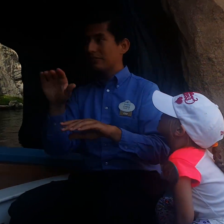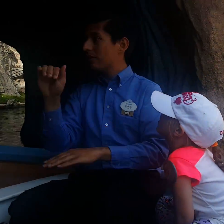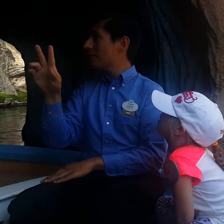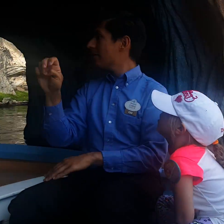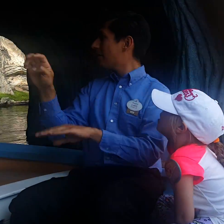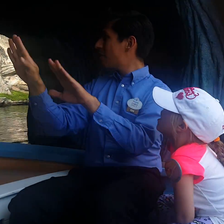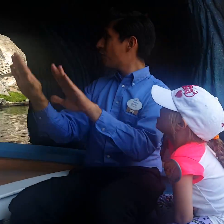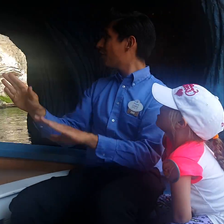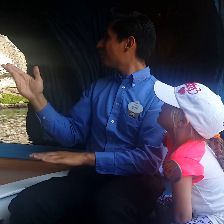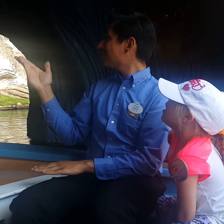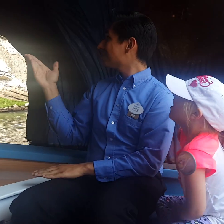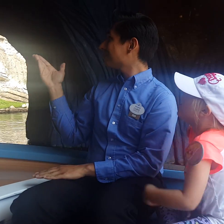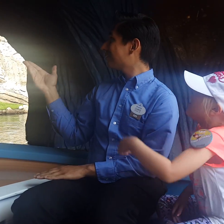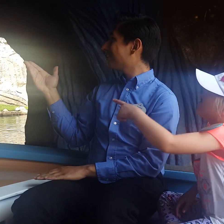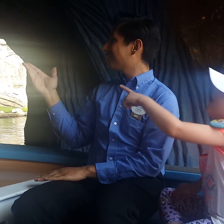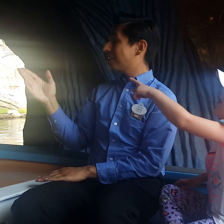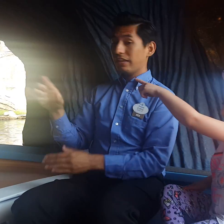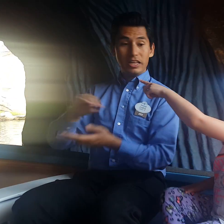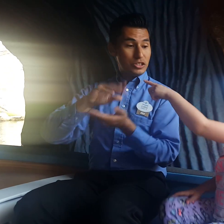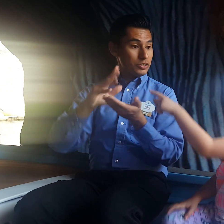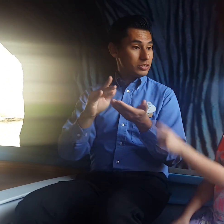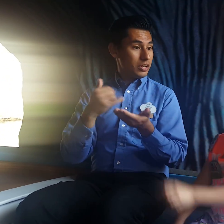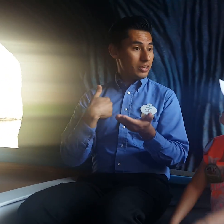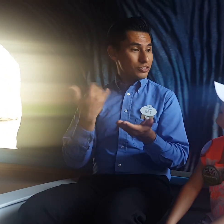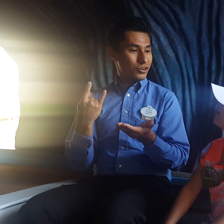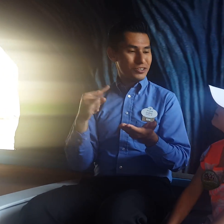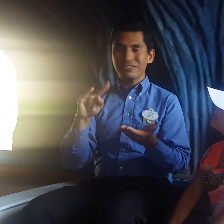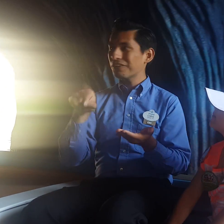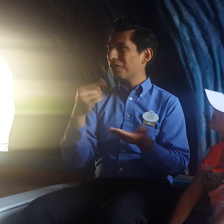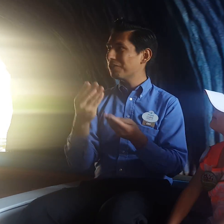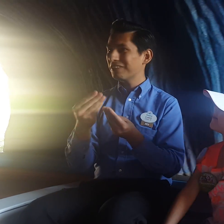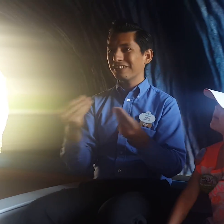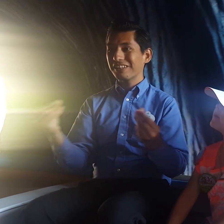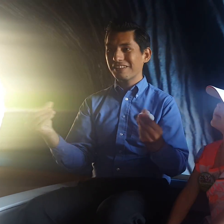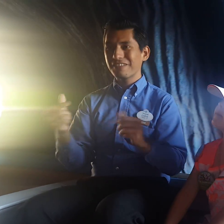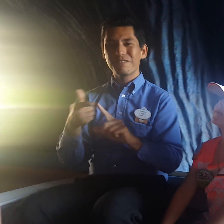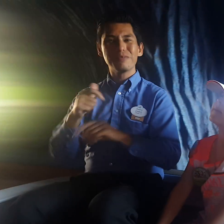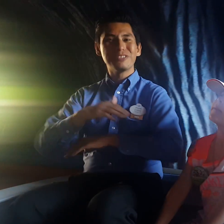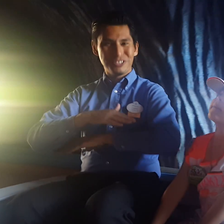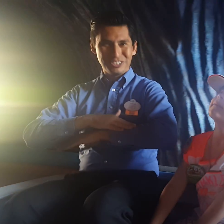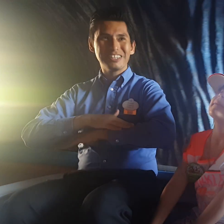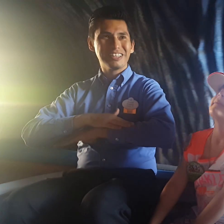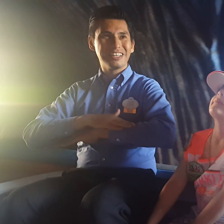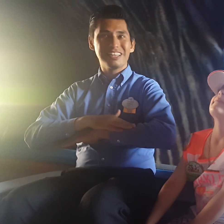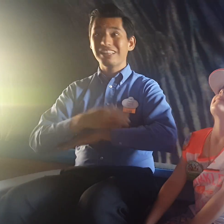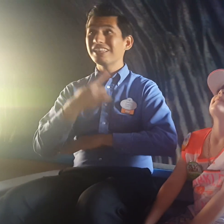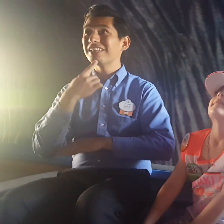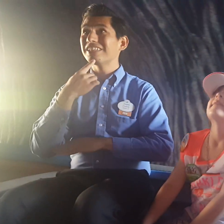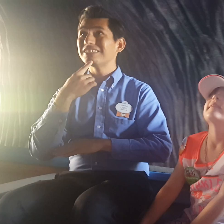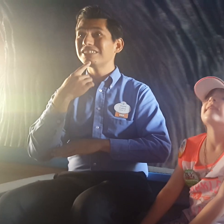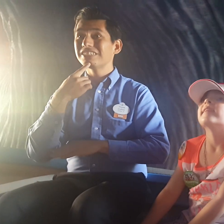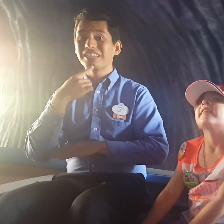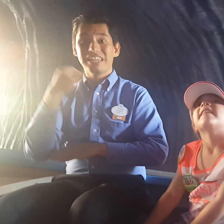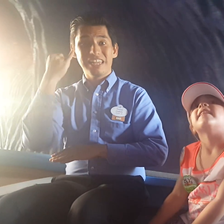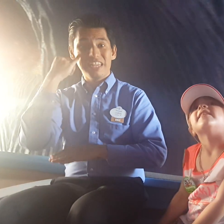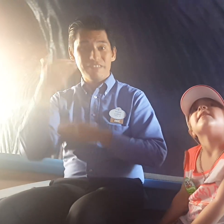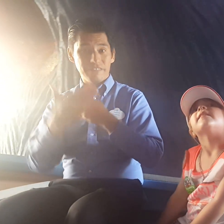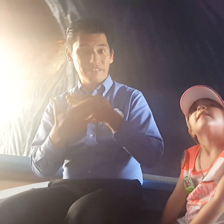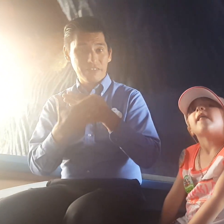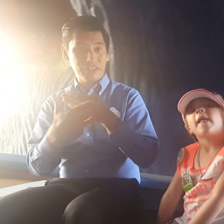entering. Its treasure bears a curse that can only be lifted by the genie of the lamp. Legend has it that whoever sets the genie free will be granted 3